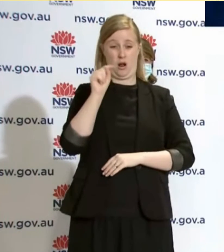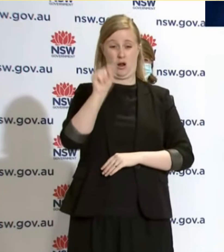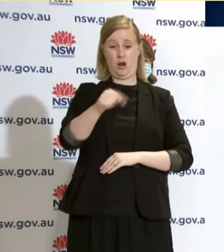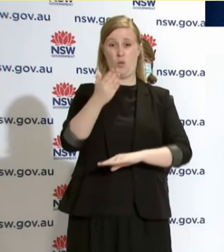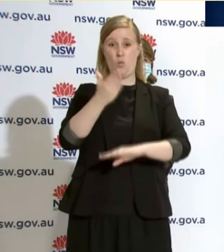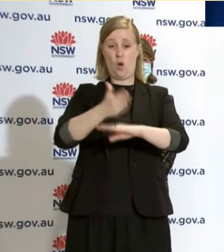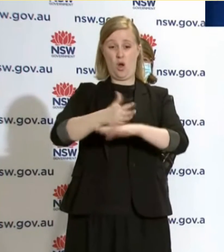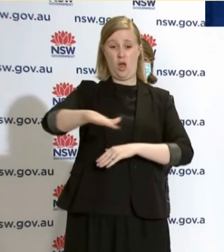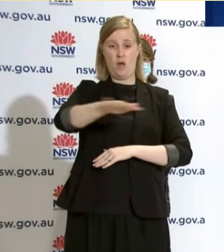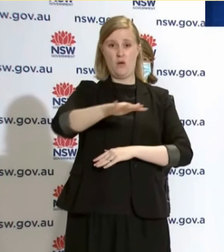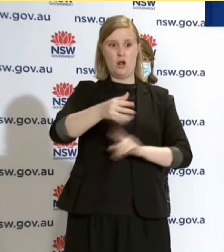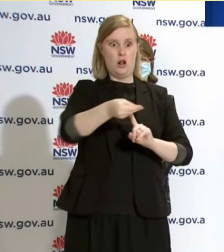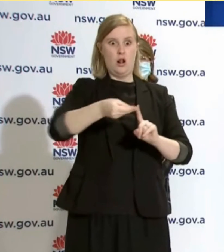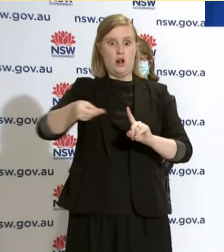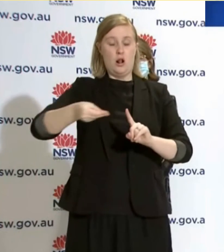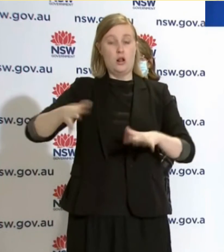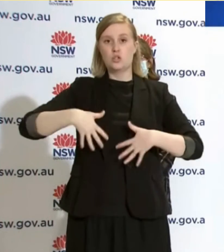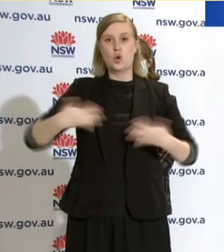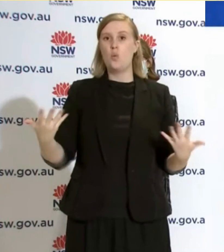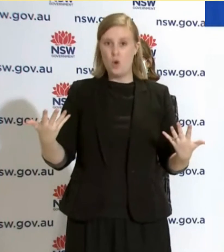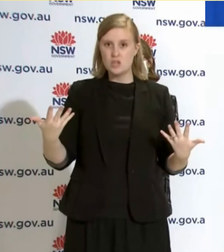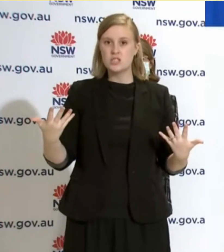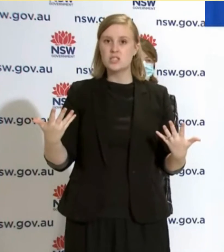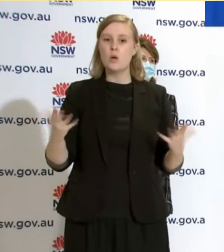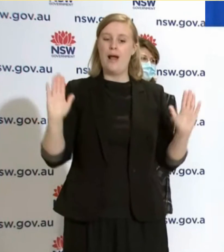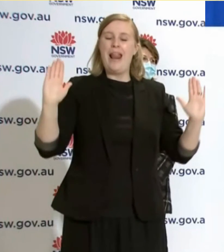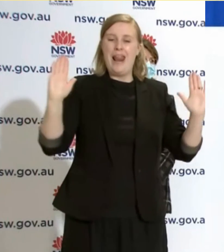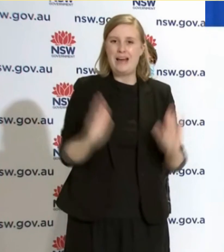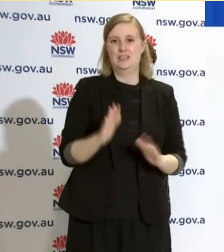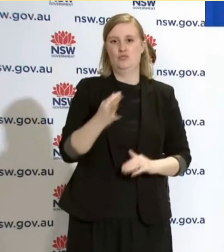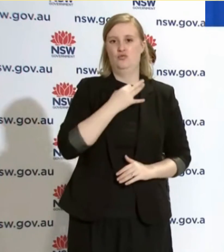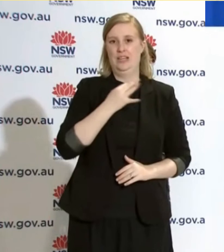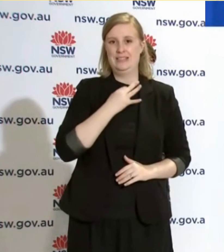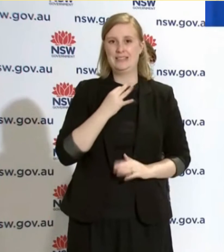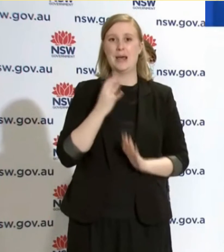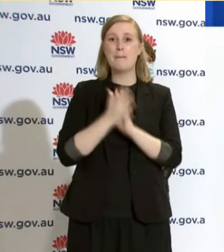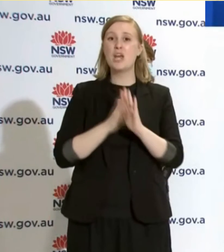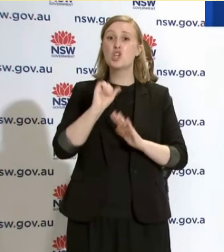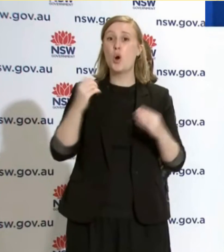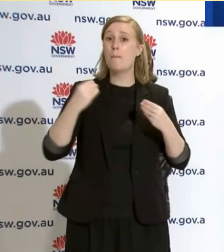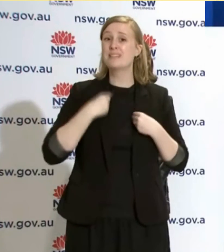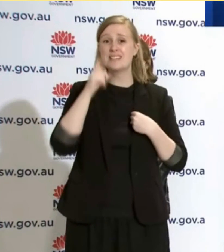your business keep operating, and most importantly, it will protect some of your staff from getting